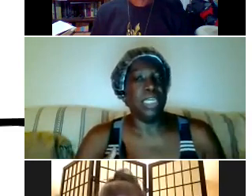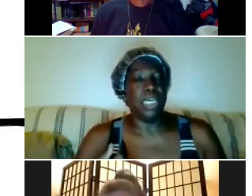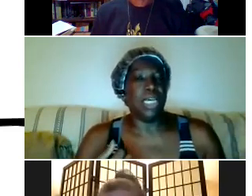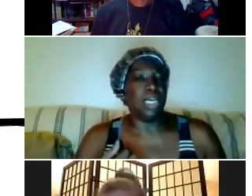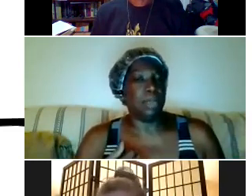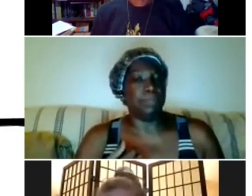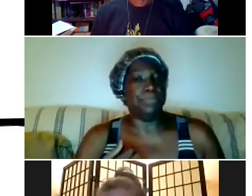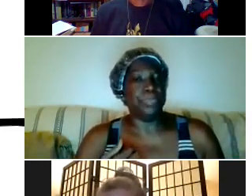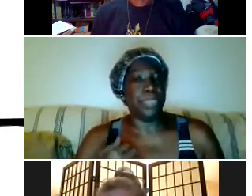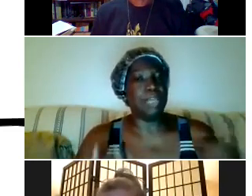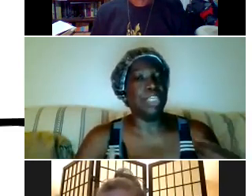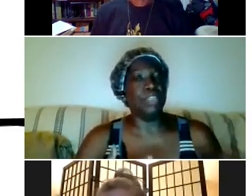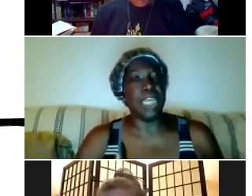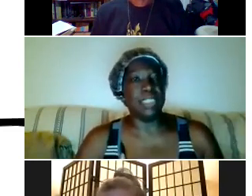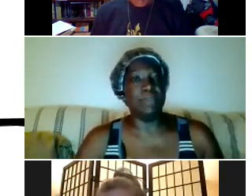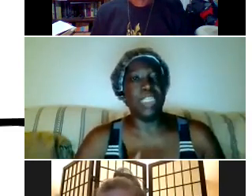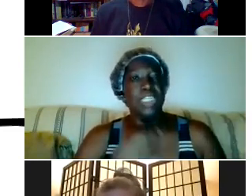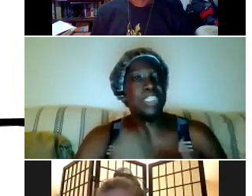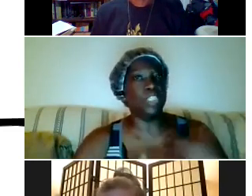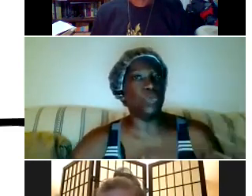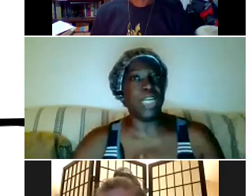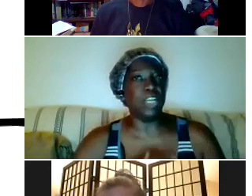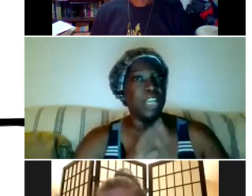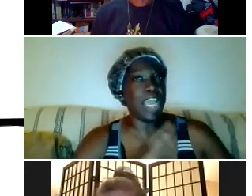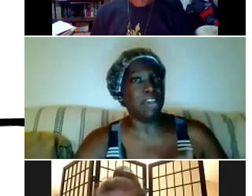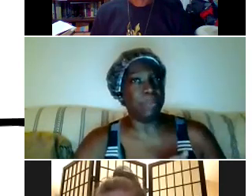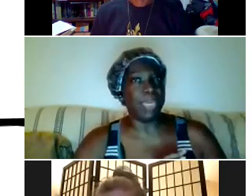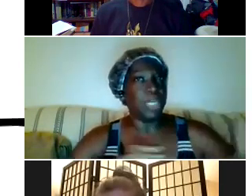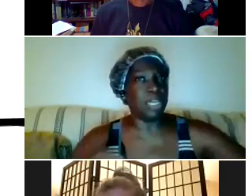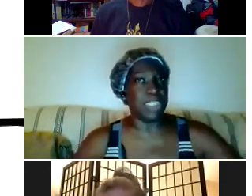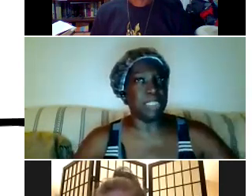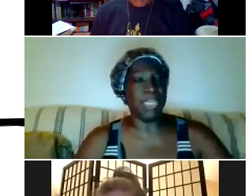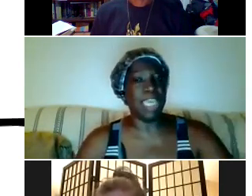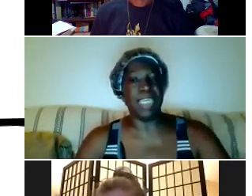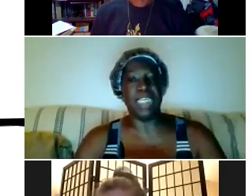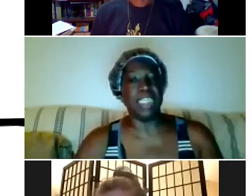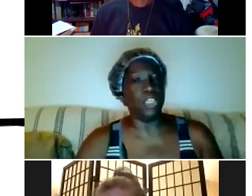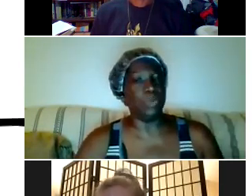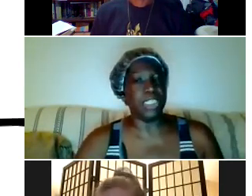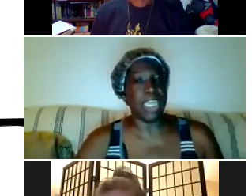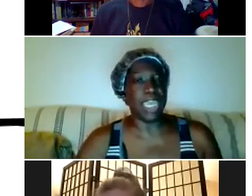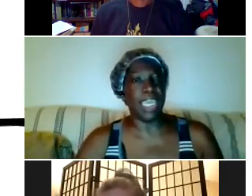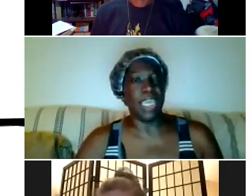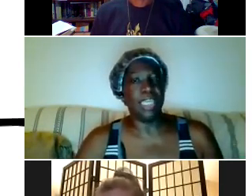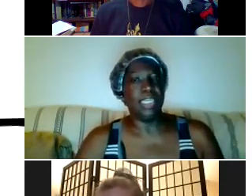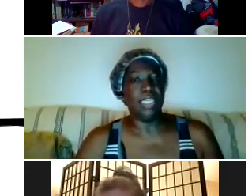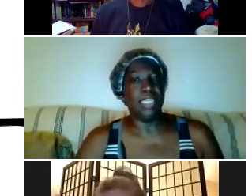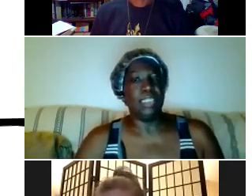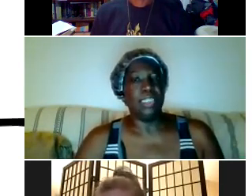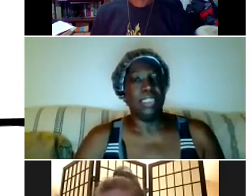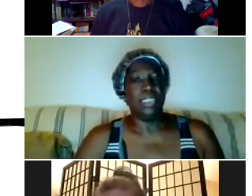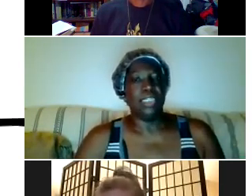asking, how do you sign something? This is where your alphabet will come into play, because then you would say,